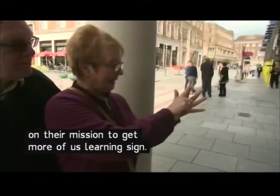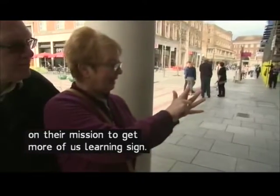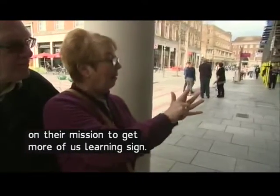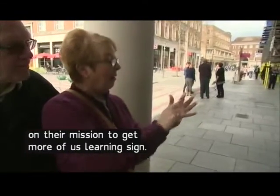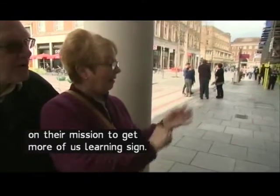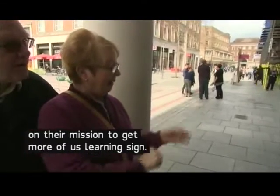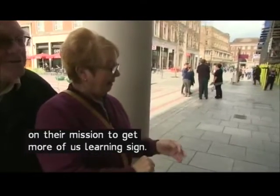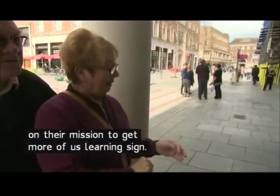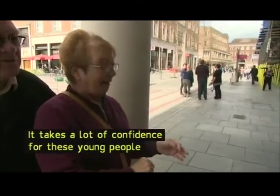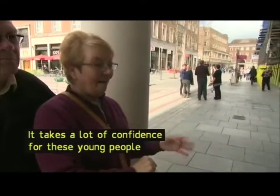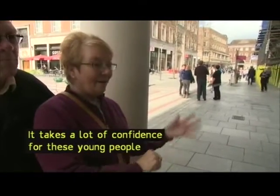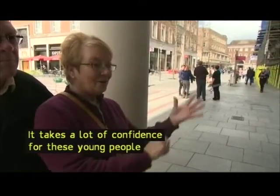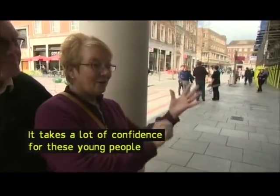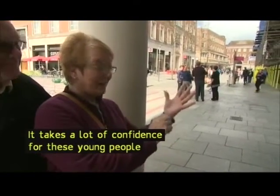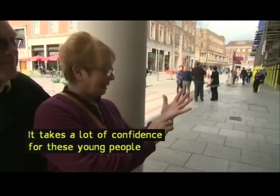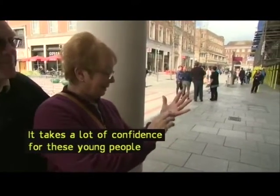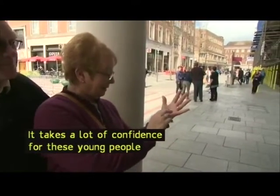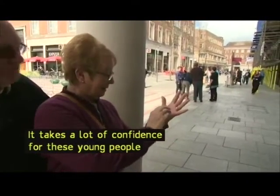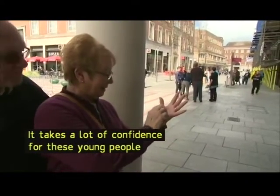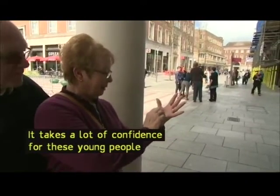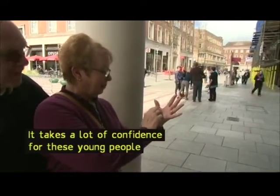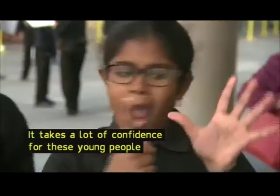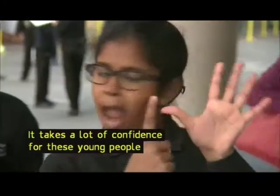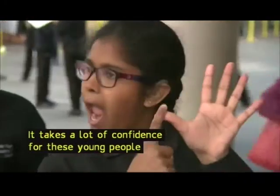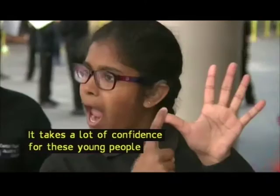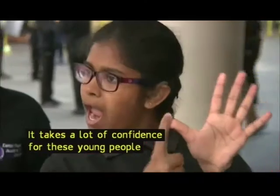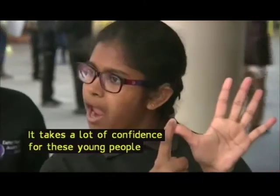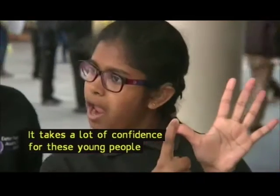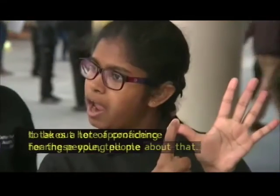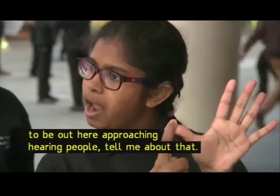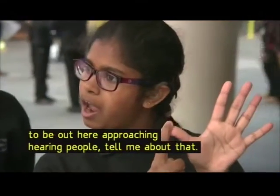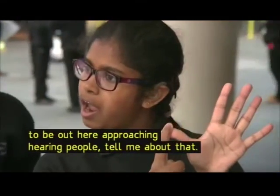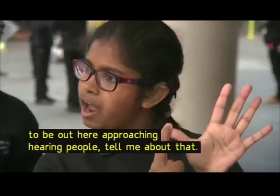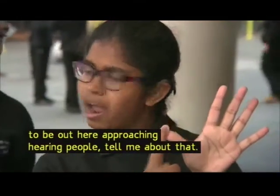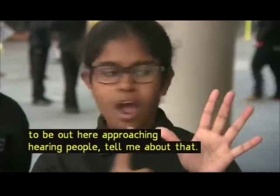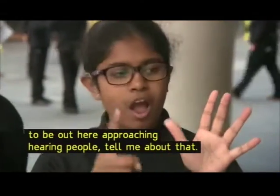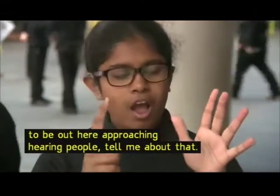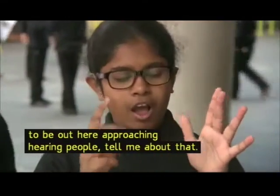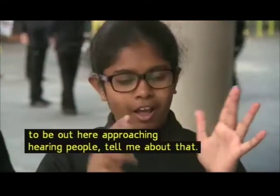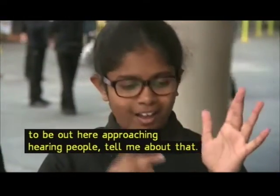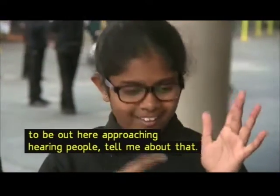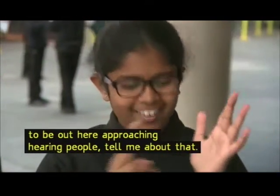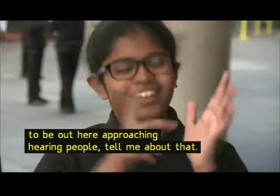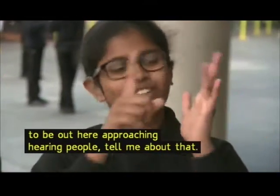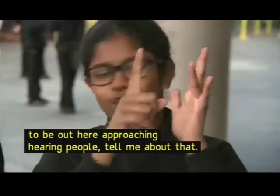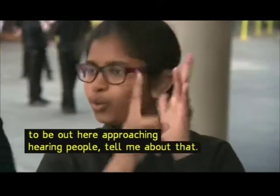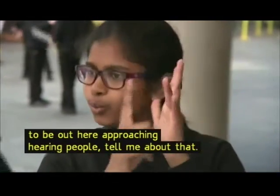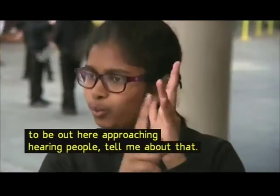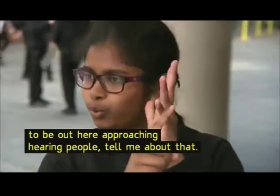a lot of confidence for these young people to be out here approaching hearing people. Tell me about that. Yeah, I